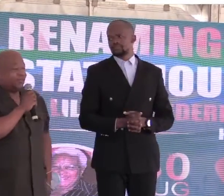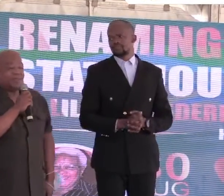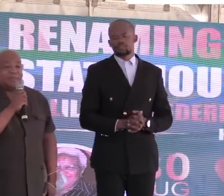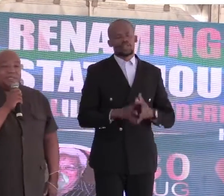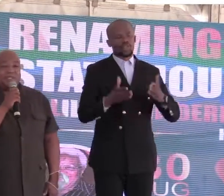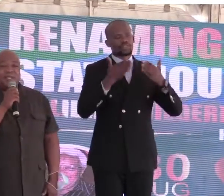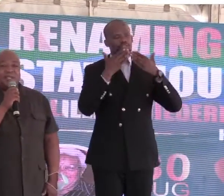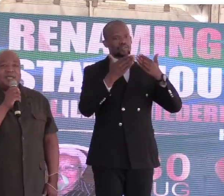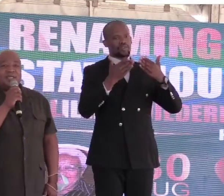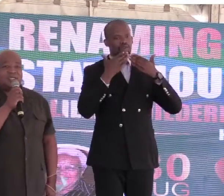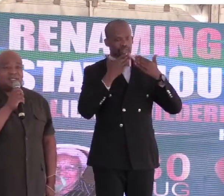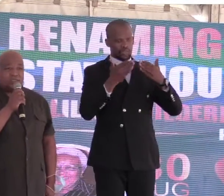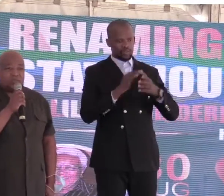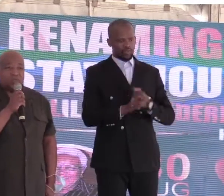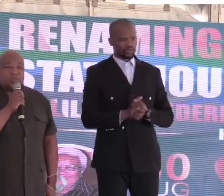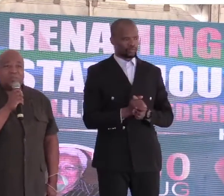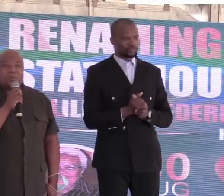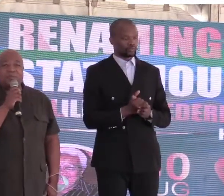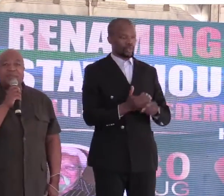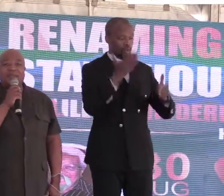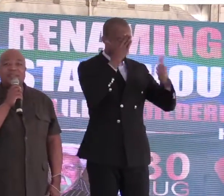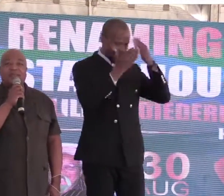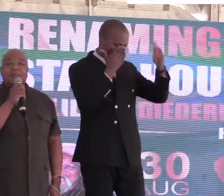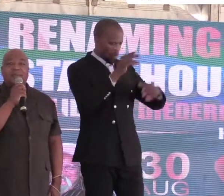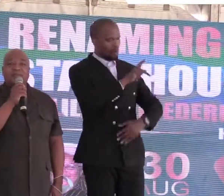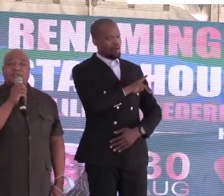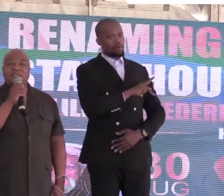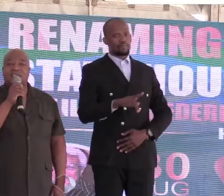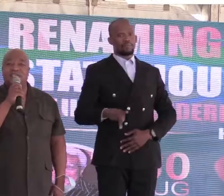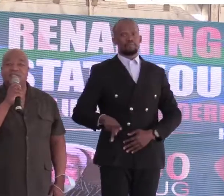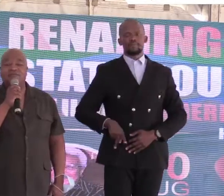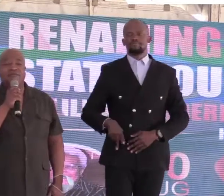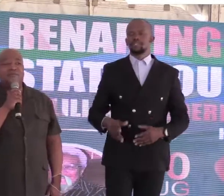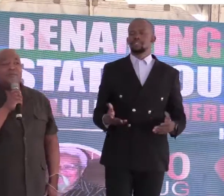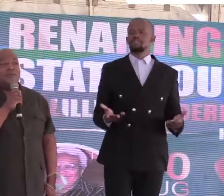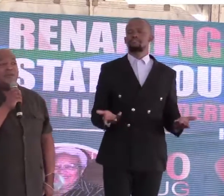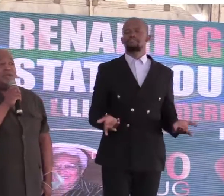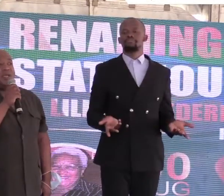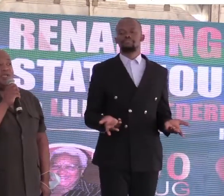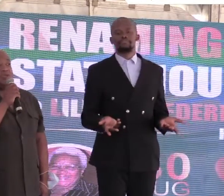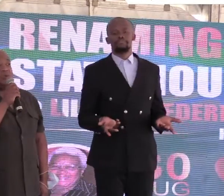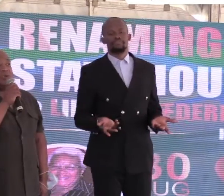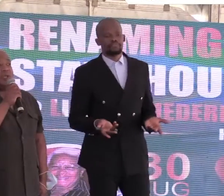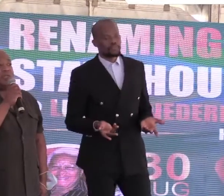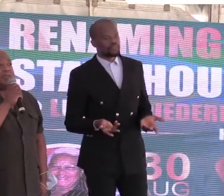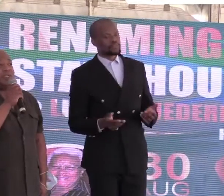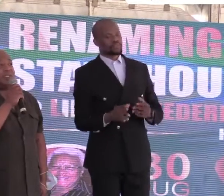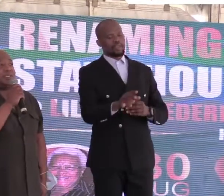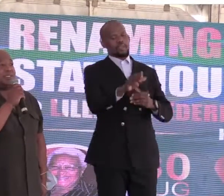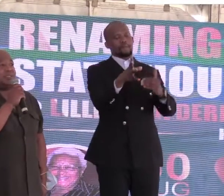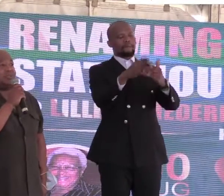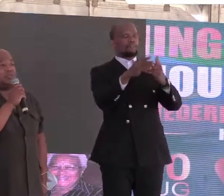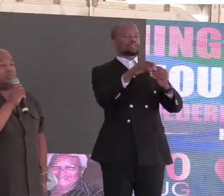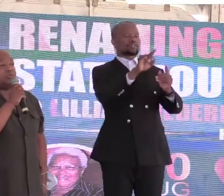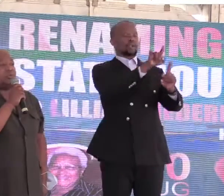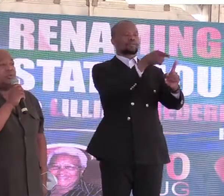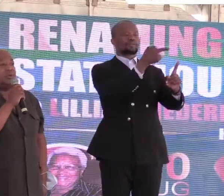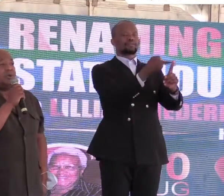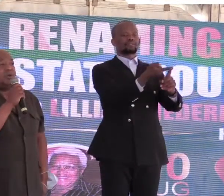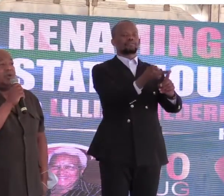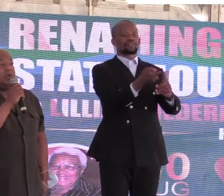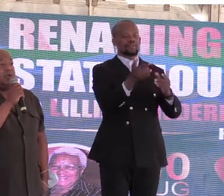No, thank you very much. Greetings to the Premier and the member of the Executive as gone up, and greetings